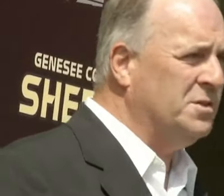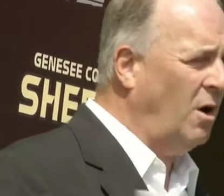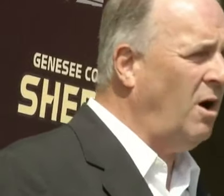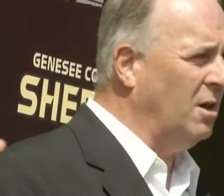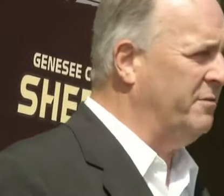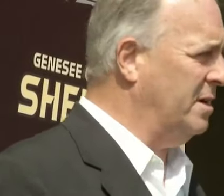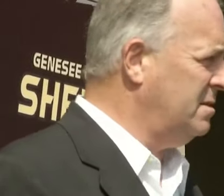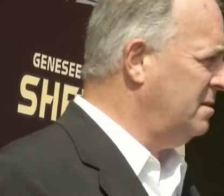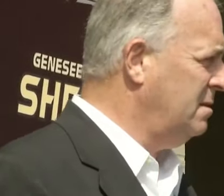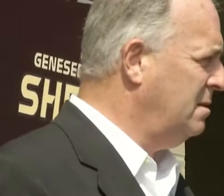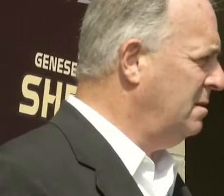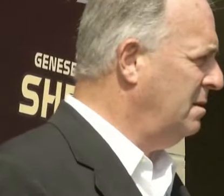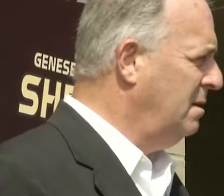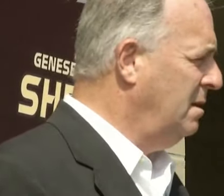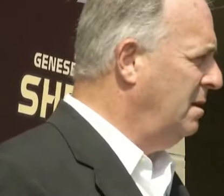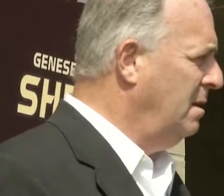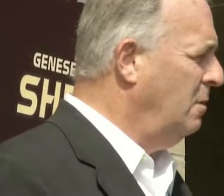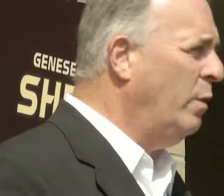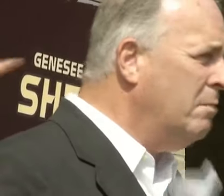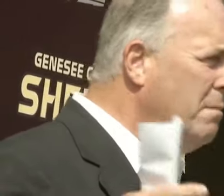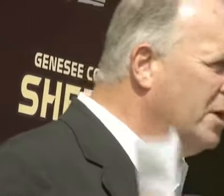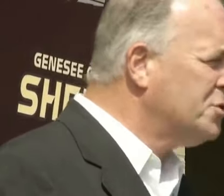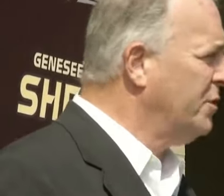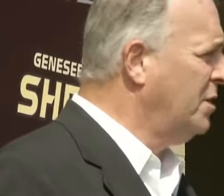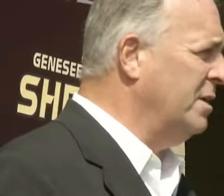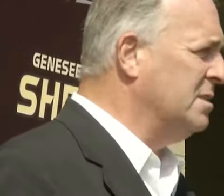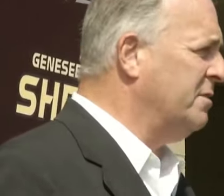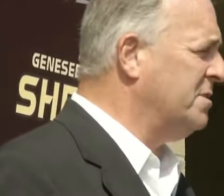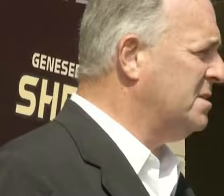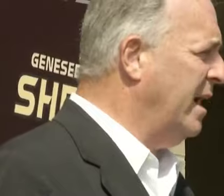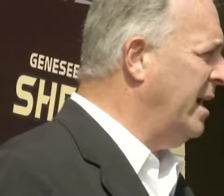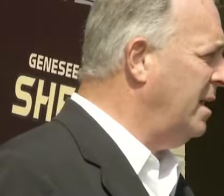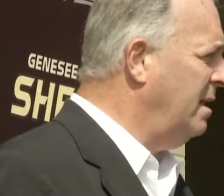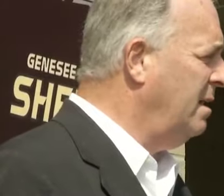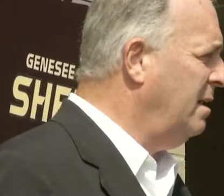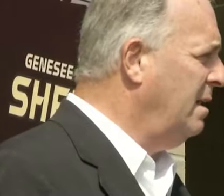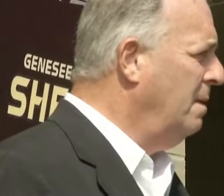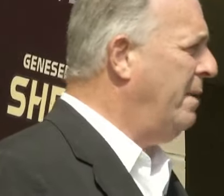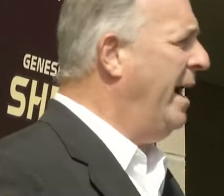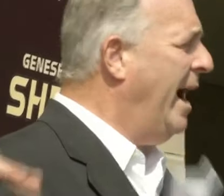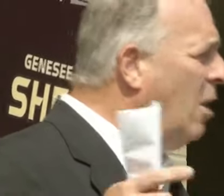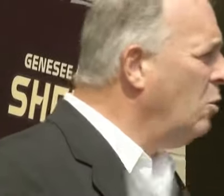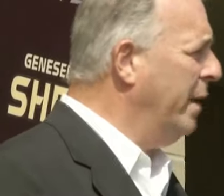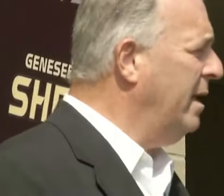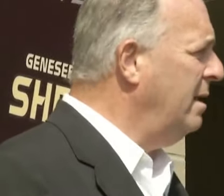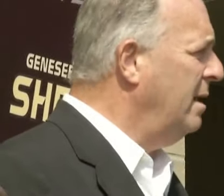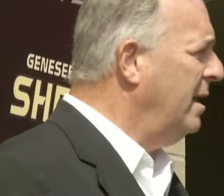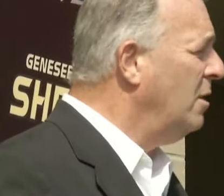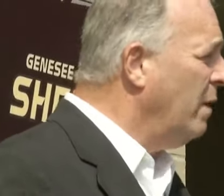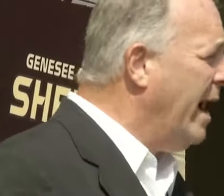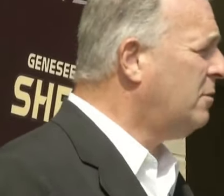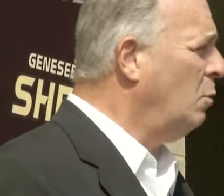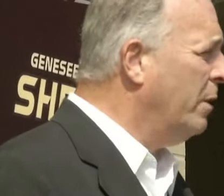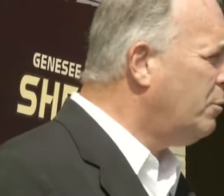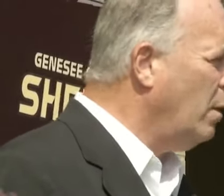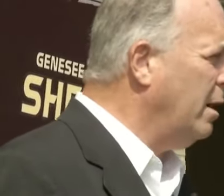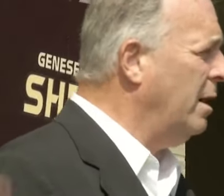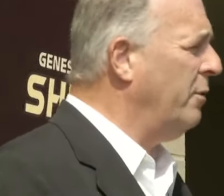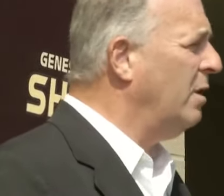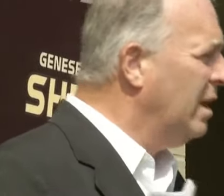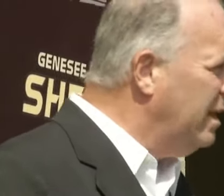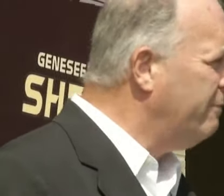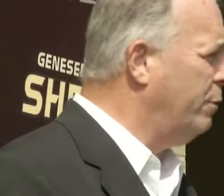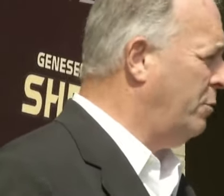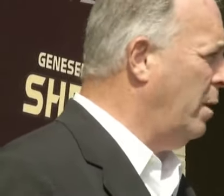It's important to all of us. We measure the goodness of society by how we interact with